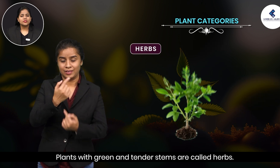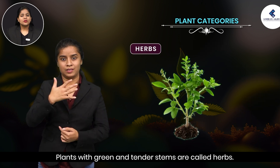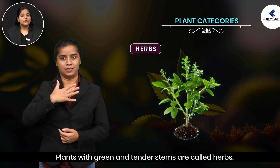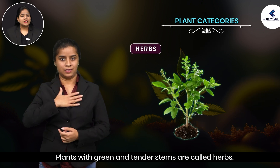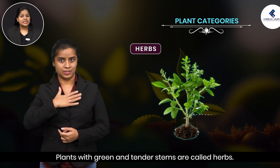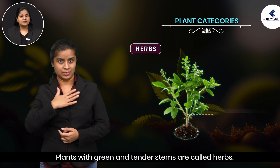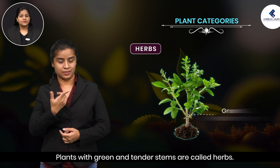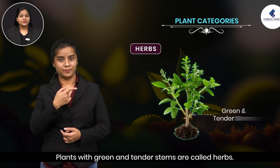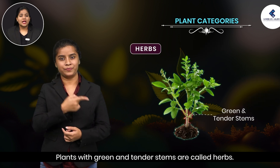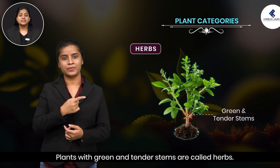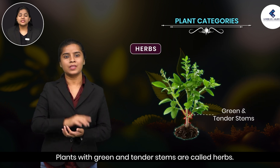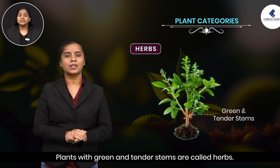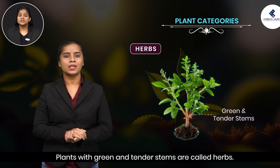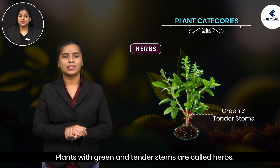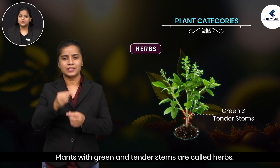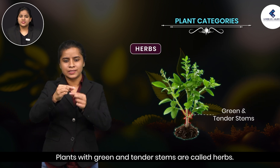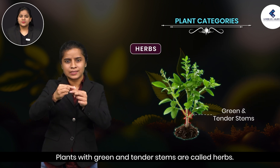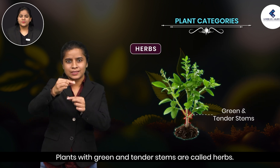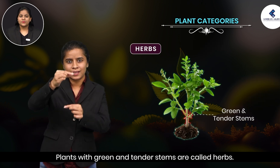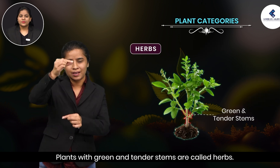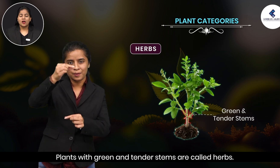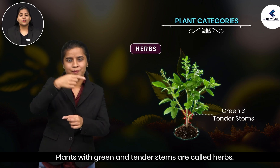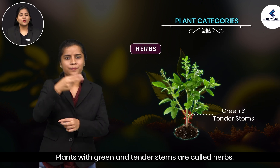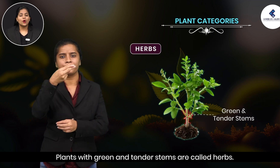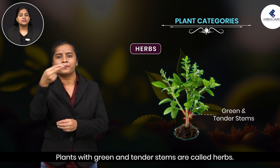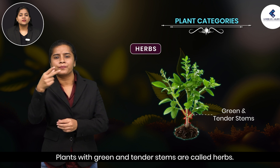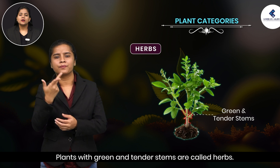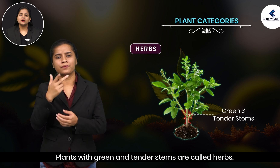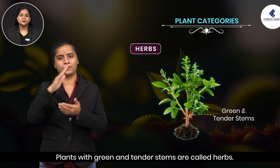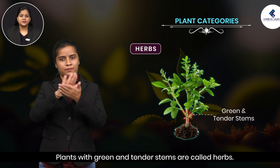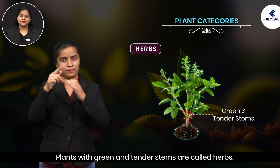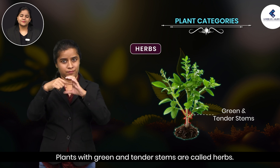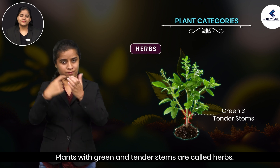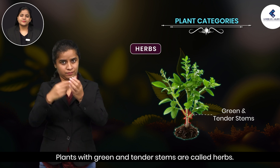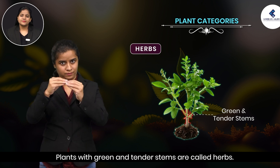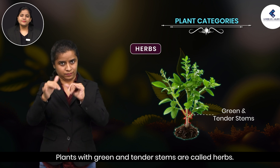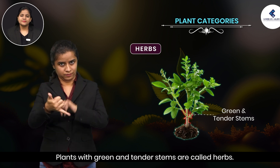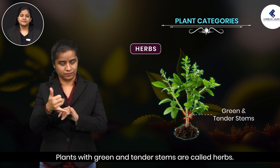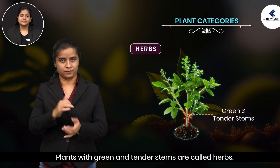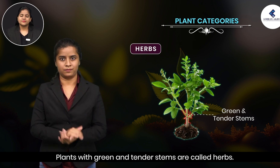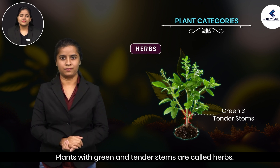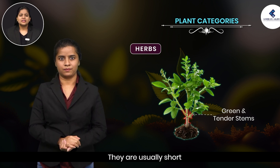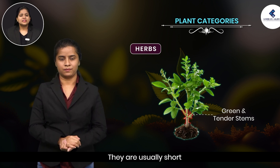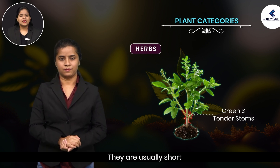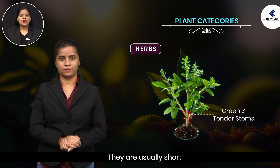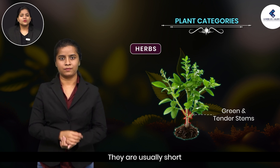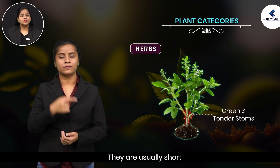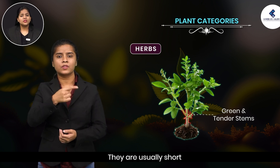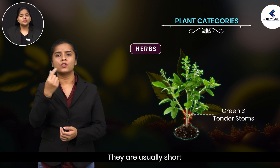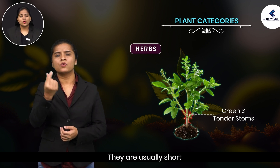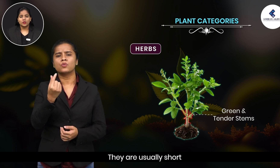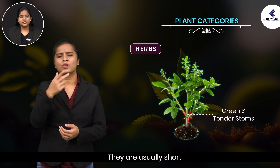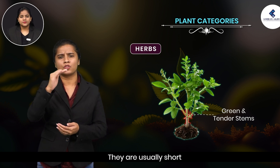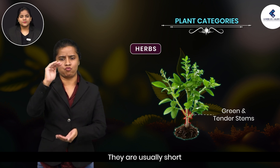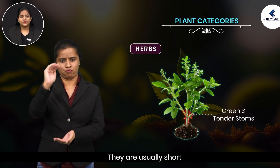Plants with green and tender stems are called herbs. They are